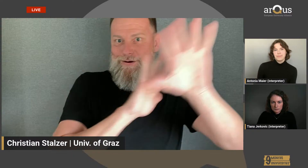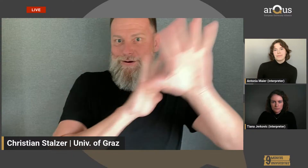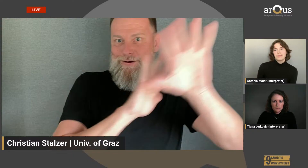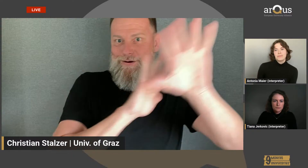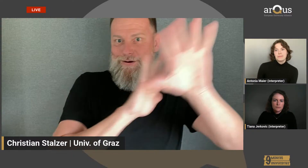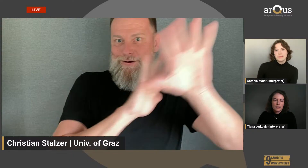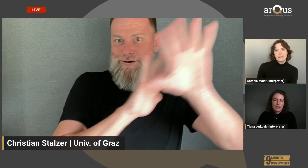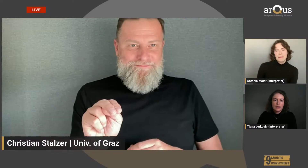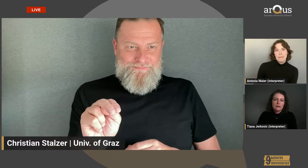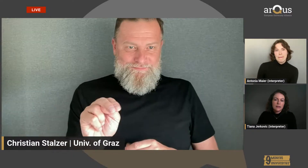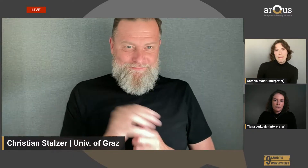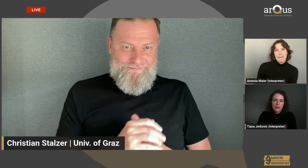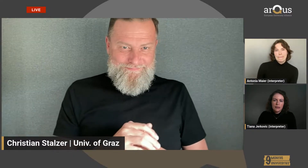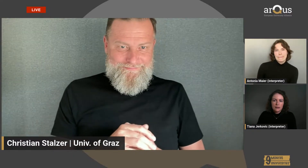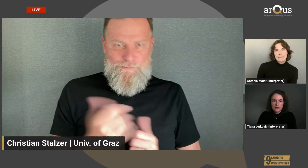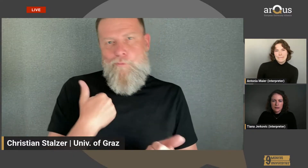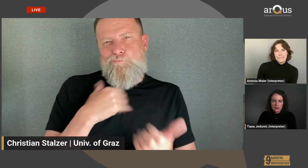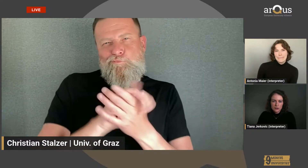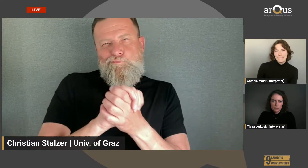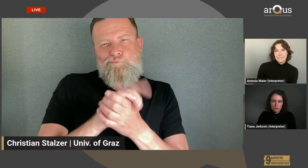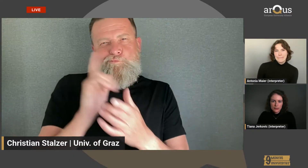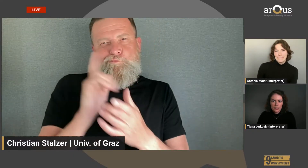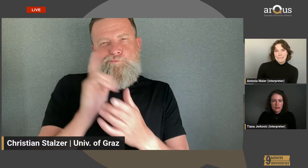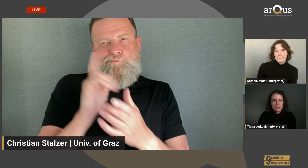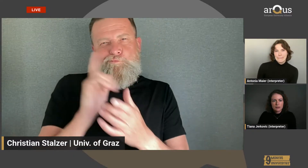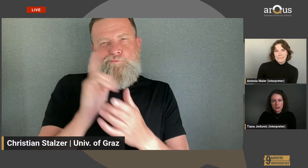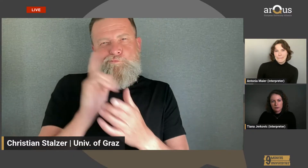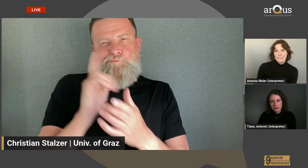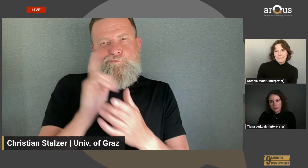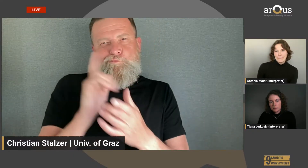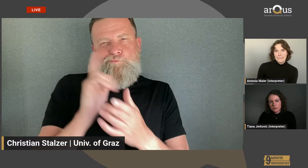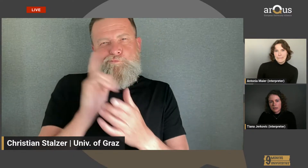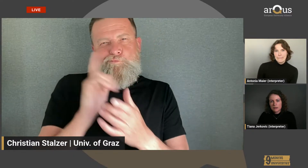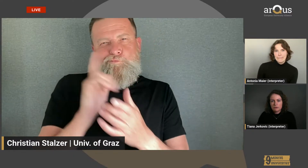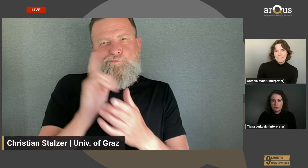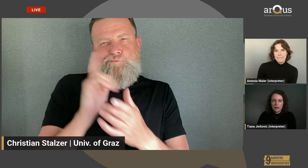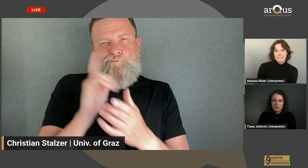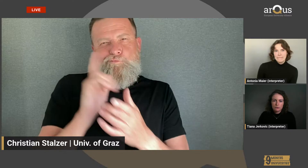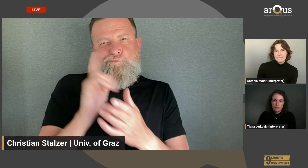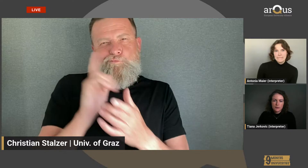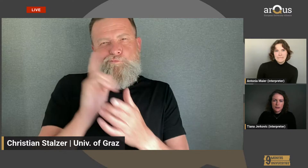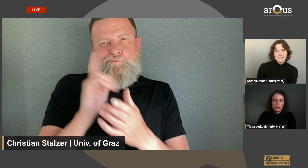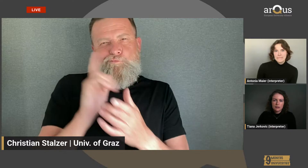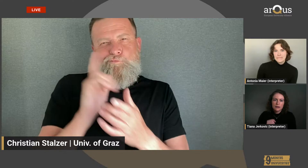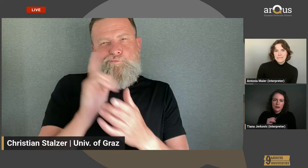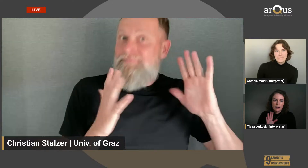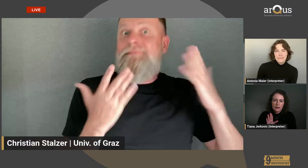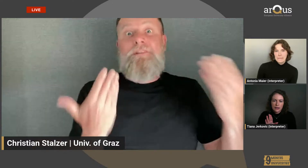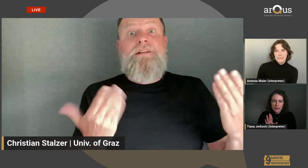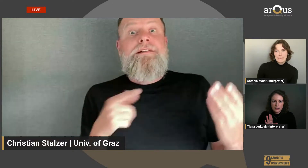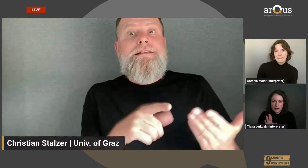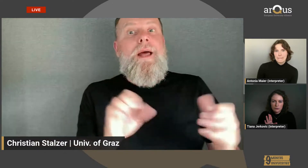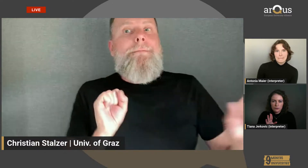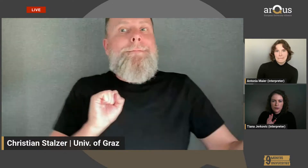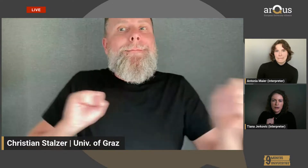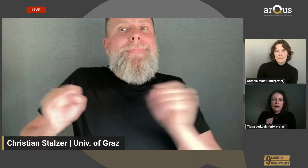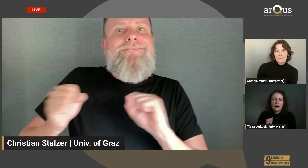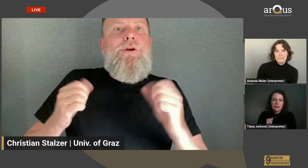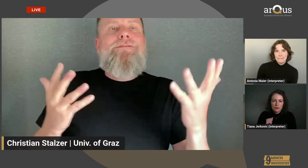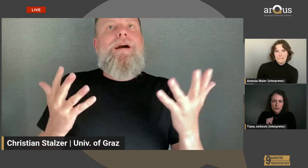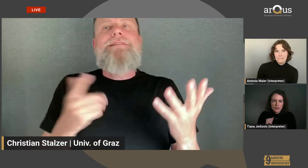Europe. And deaf gain is this movement that is shifting the perspective away from the